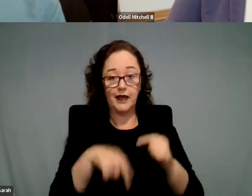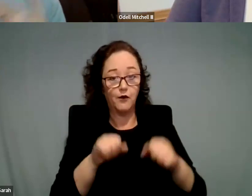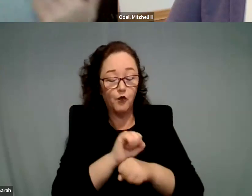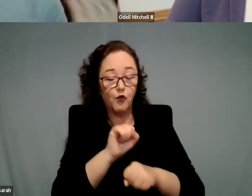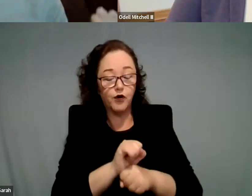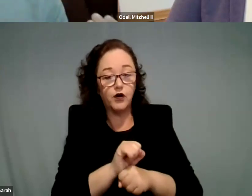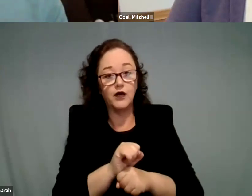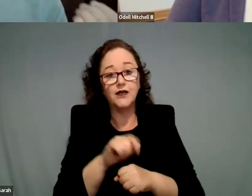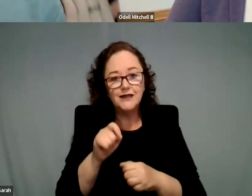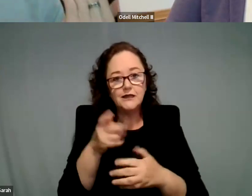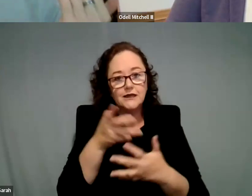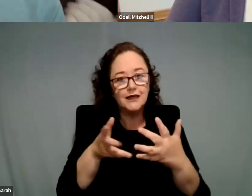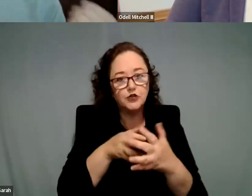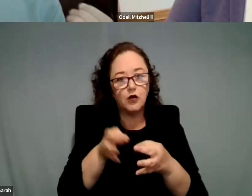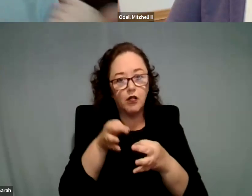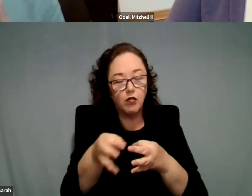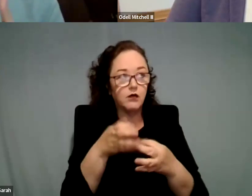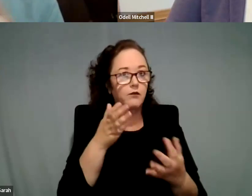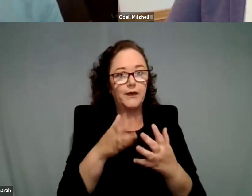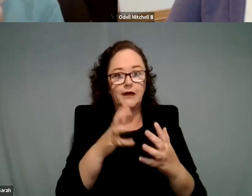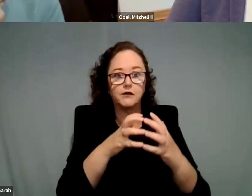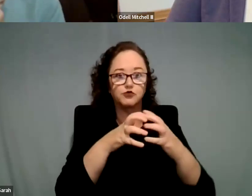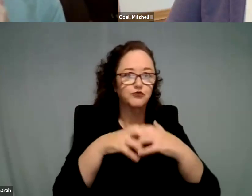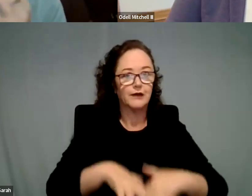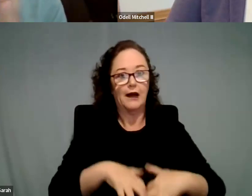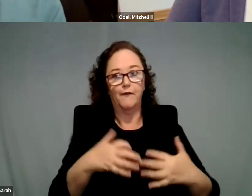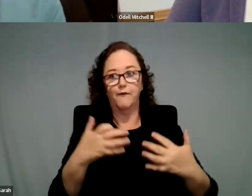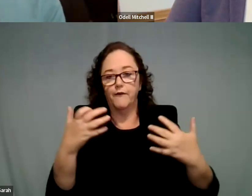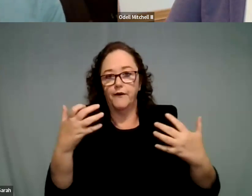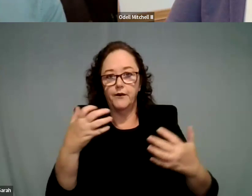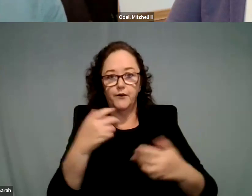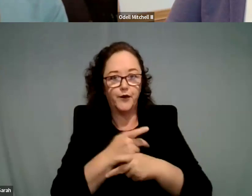reschedule production. You're going to have to shut down if your key actor can't be there.